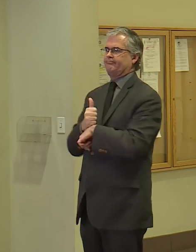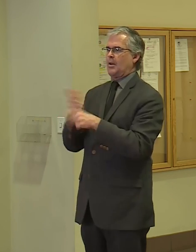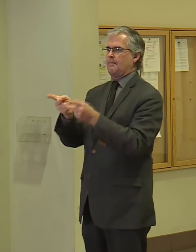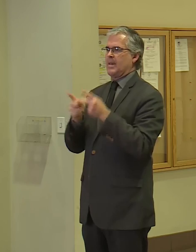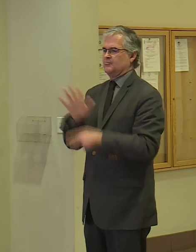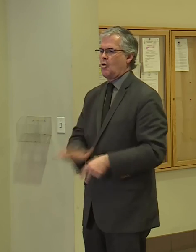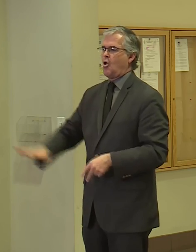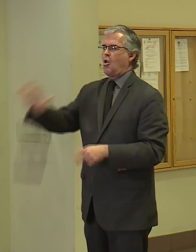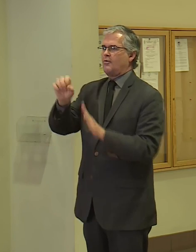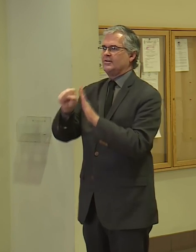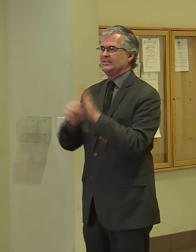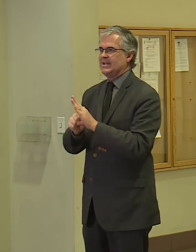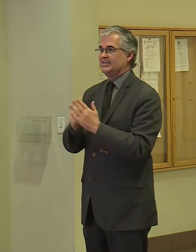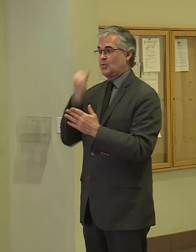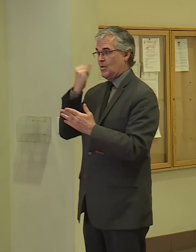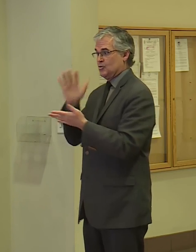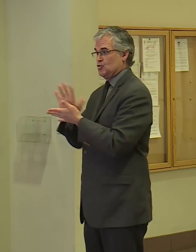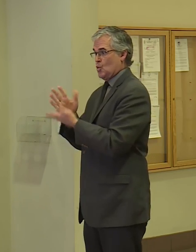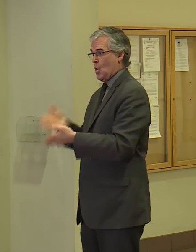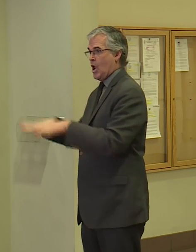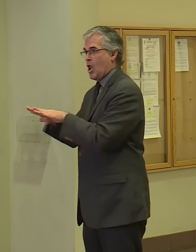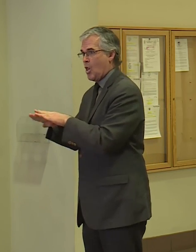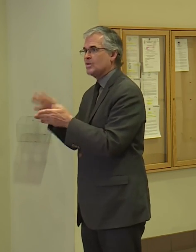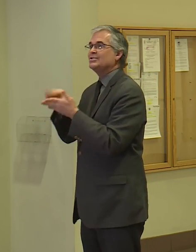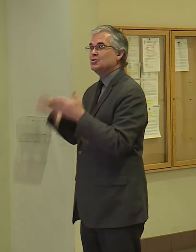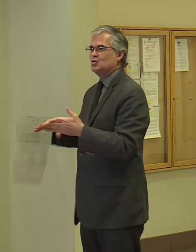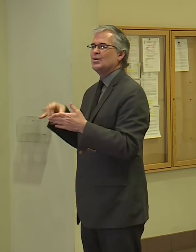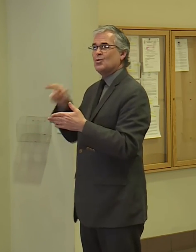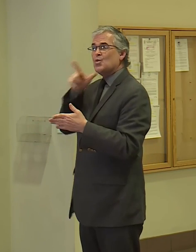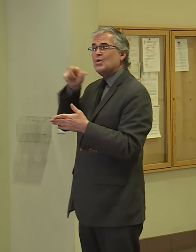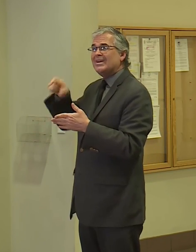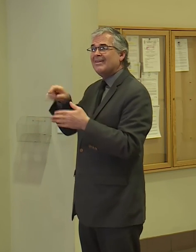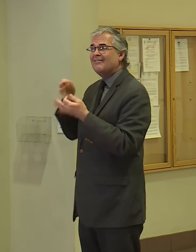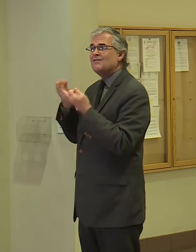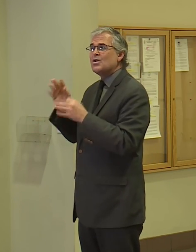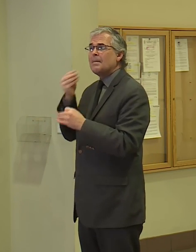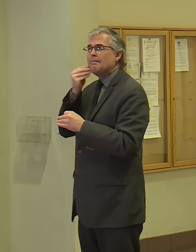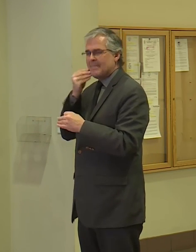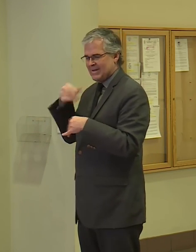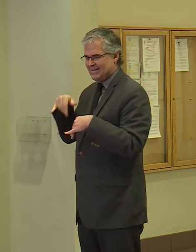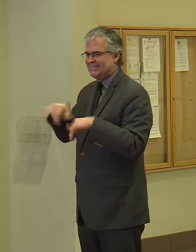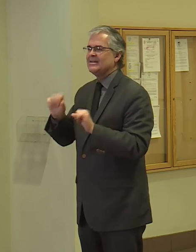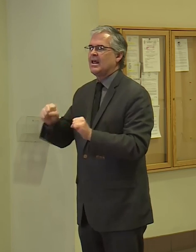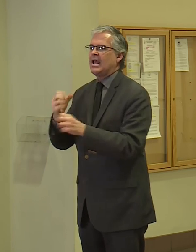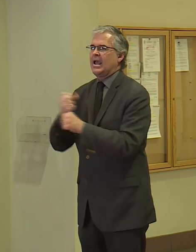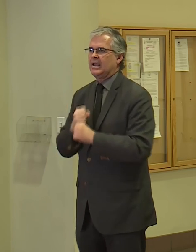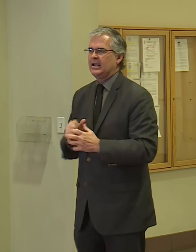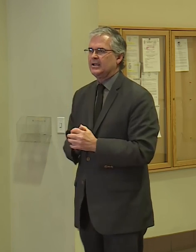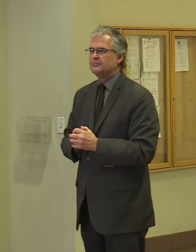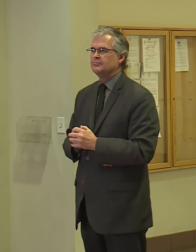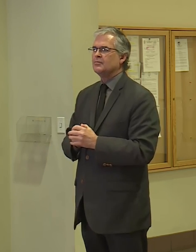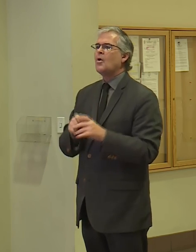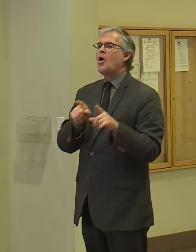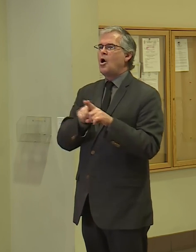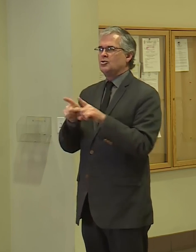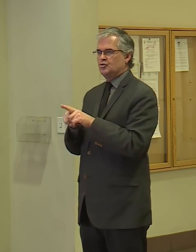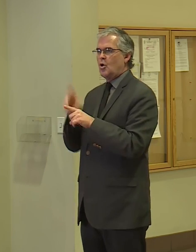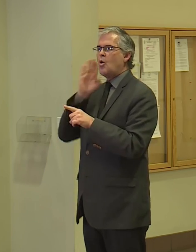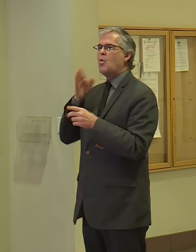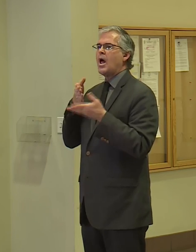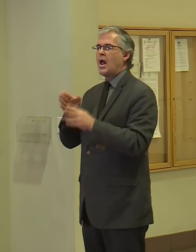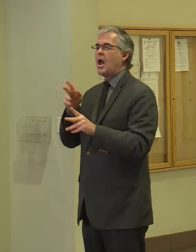smooth closures could continue to receive free meals Charter Communications announced they'd be offering free access to spectrum broadband